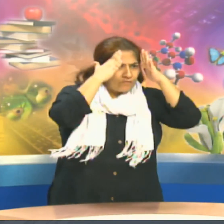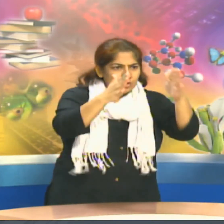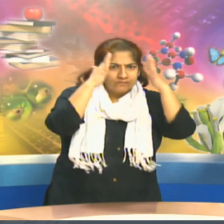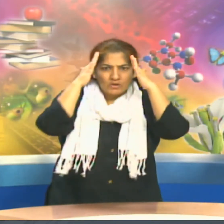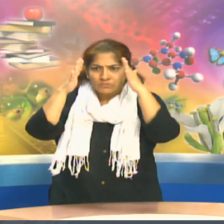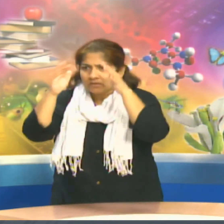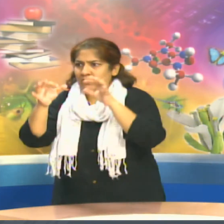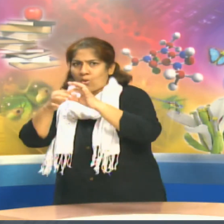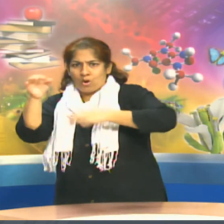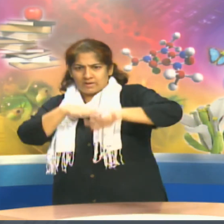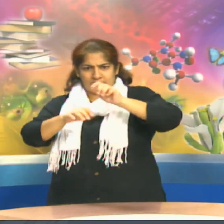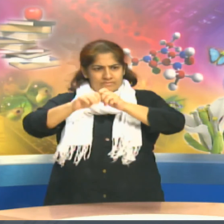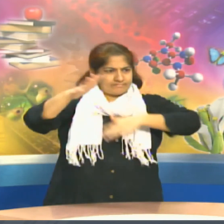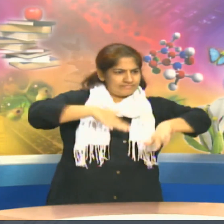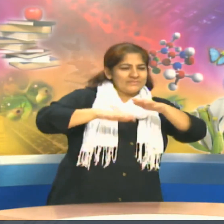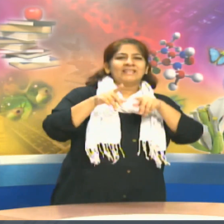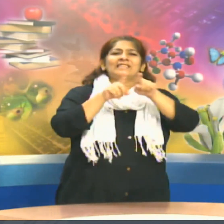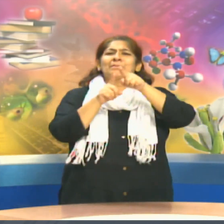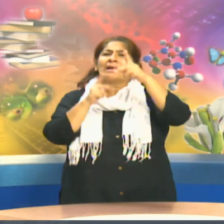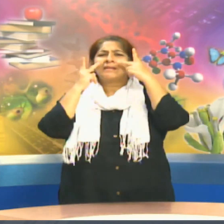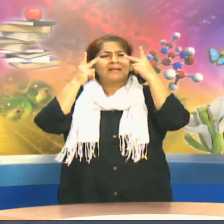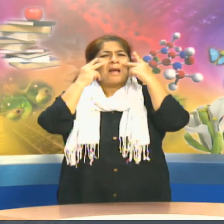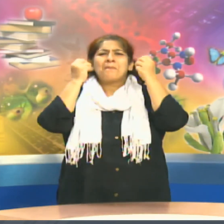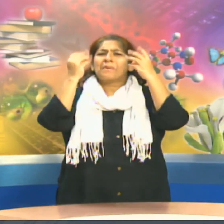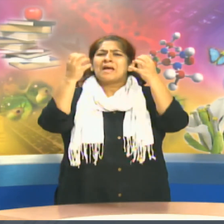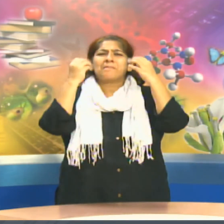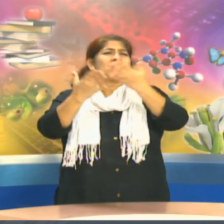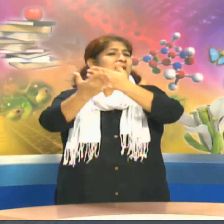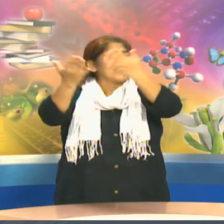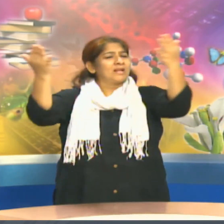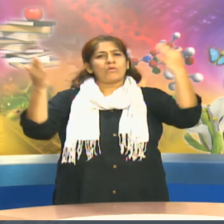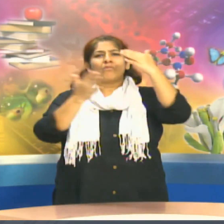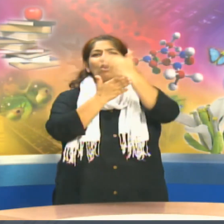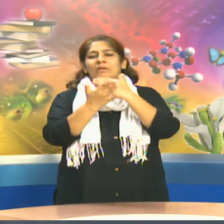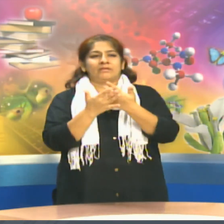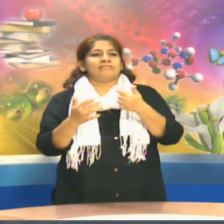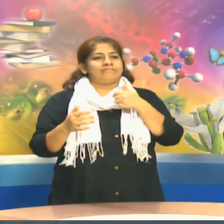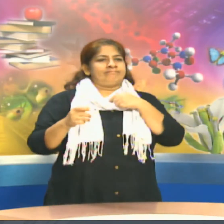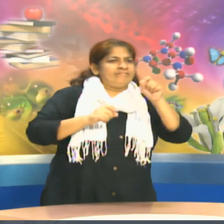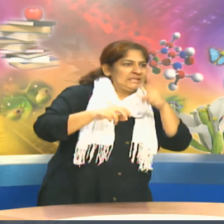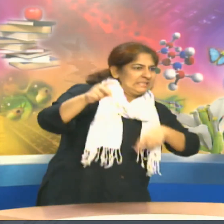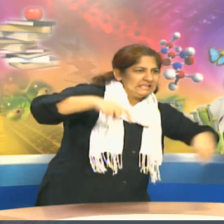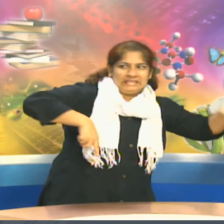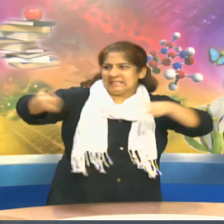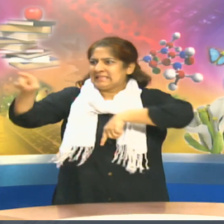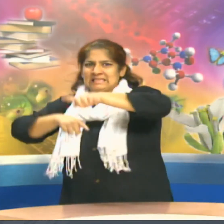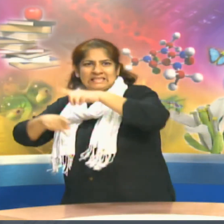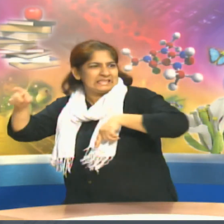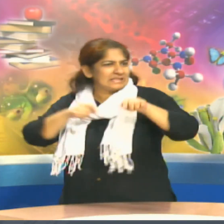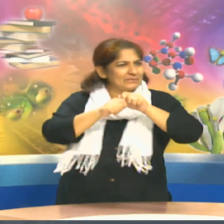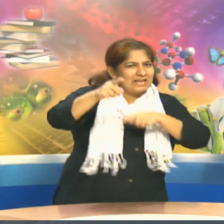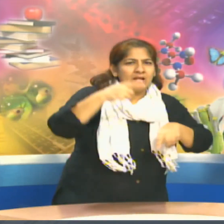is when person has to focus on his or her own work, there are many work going on simultaneously at different